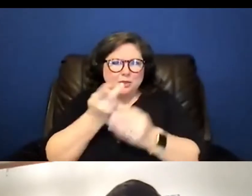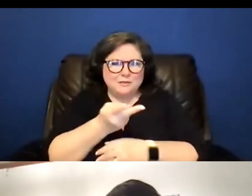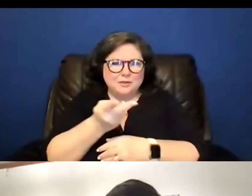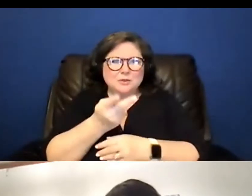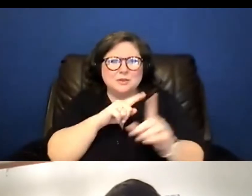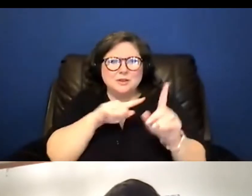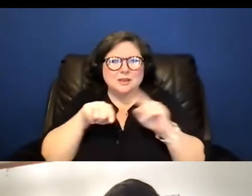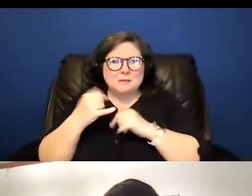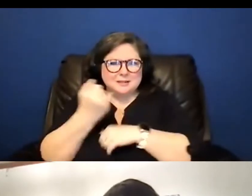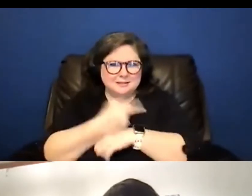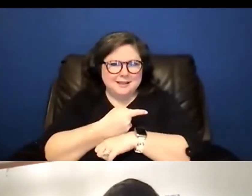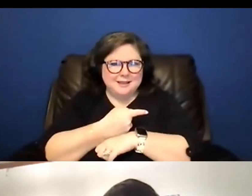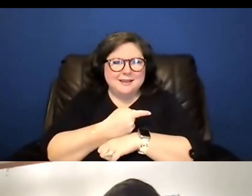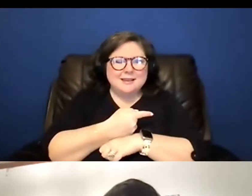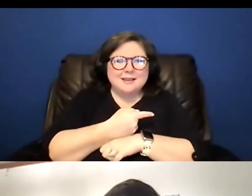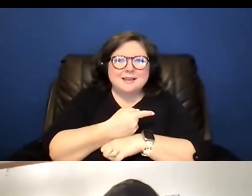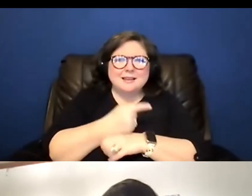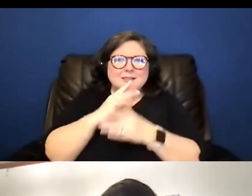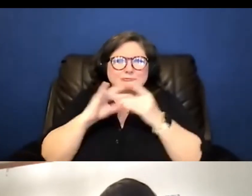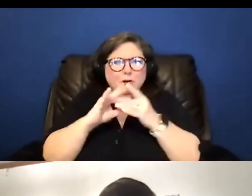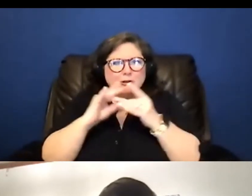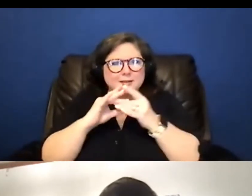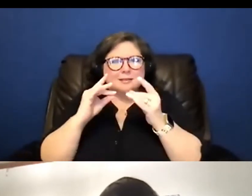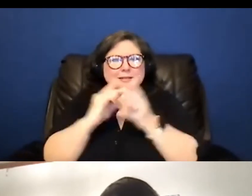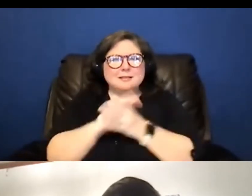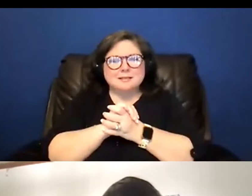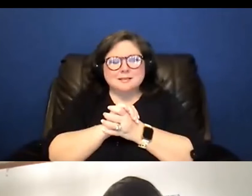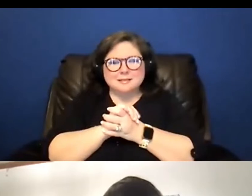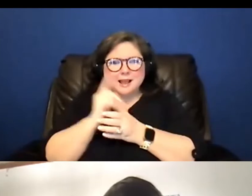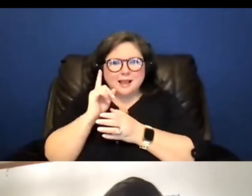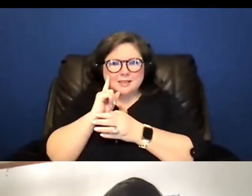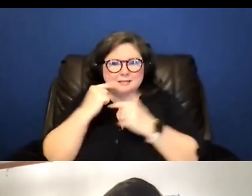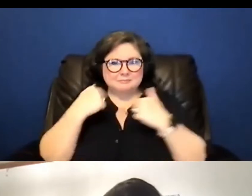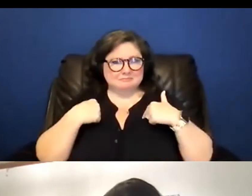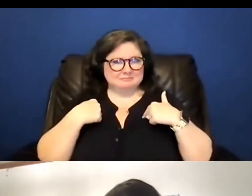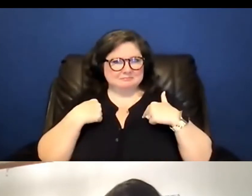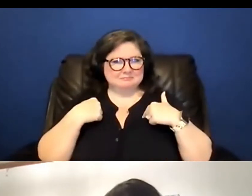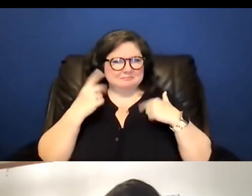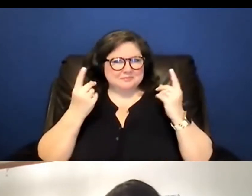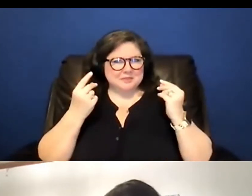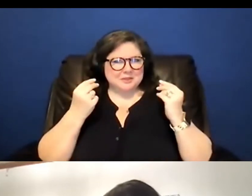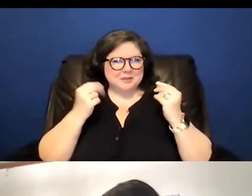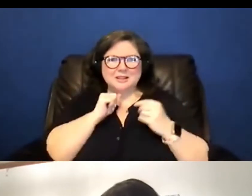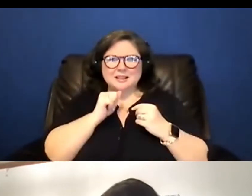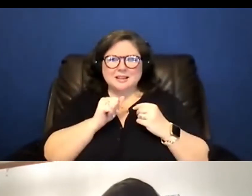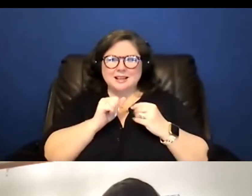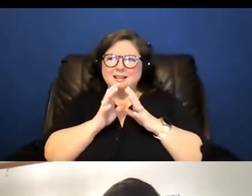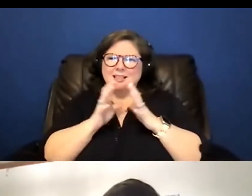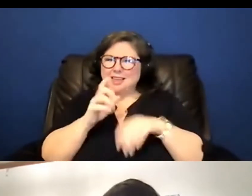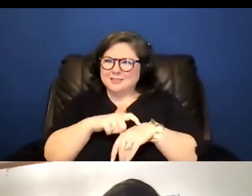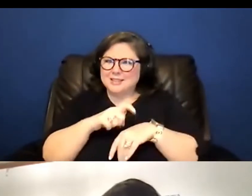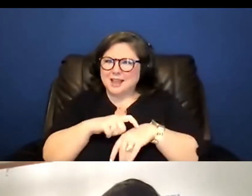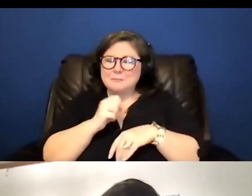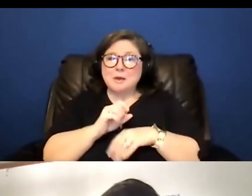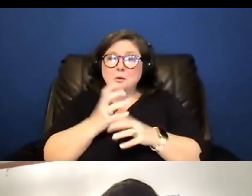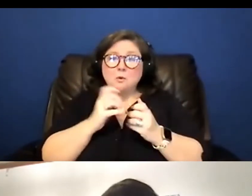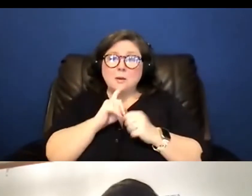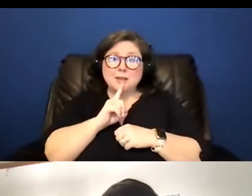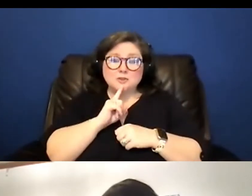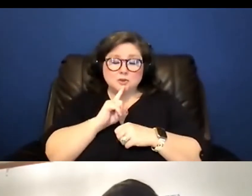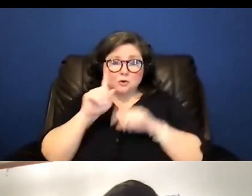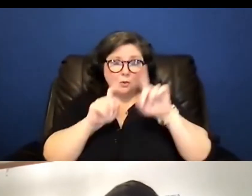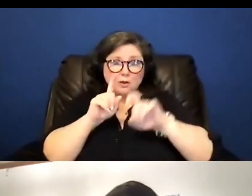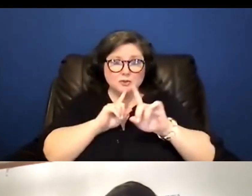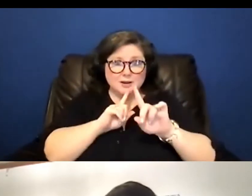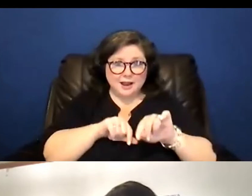today and talking. And I think what I'll do is make sure we don't have a ton of time. So I want to make sure everyone's questions get answered.